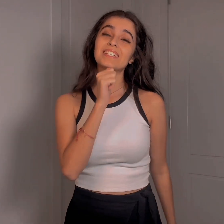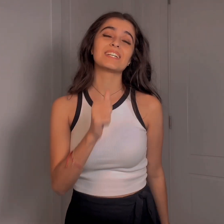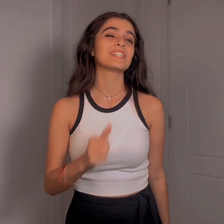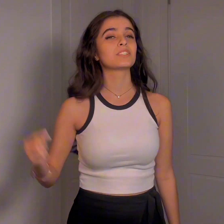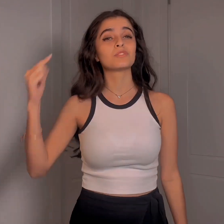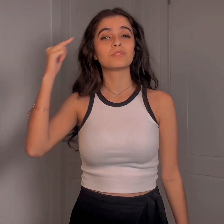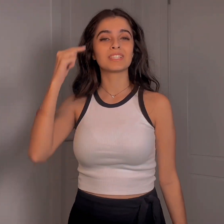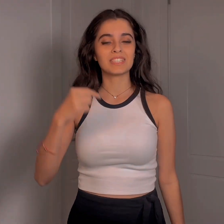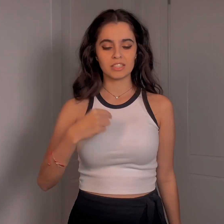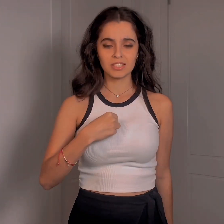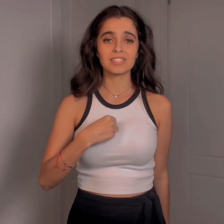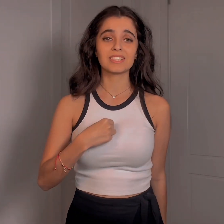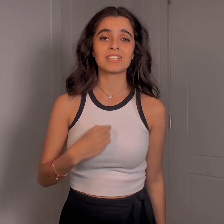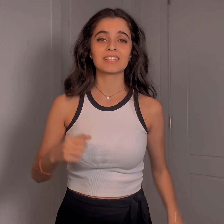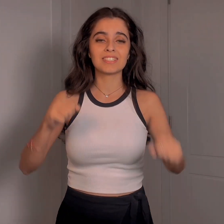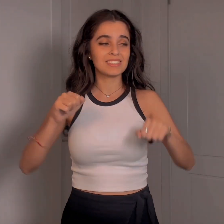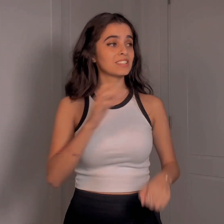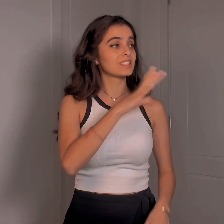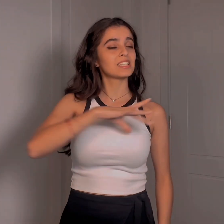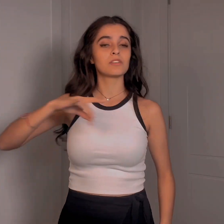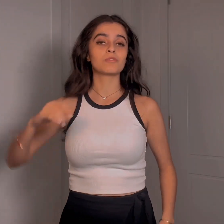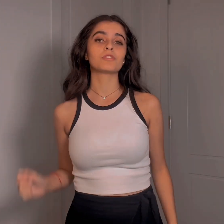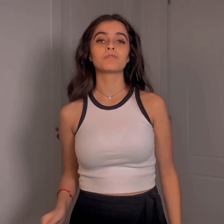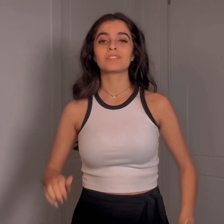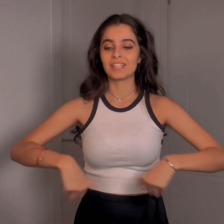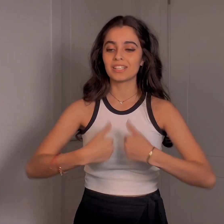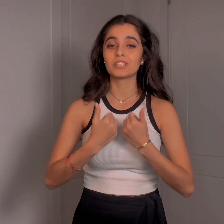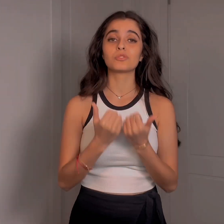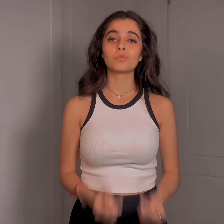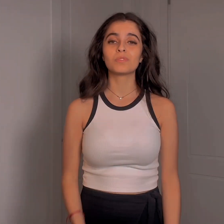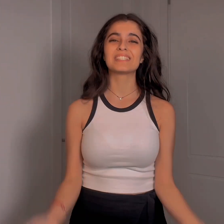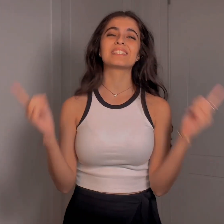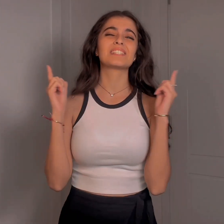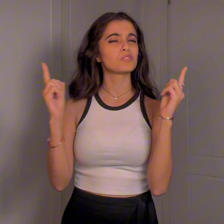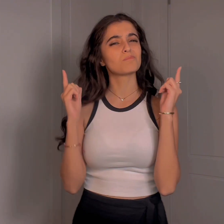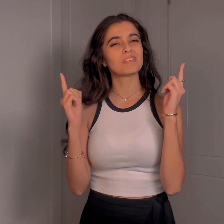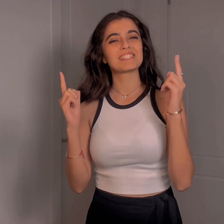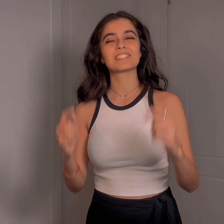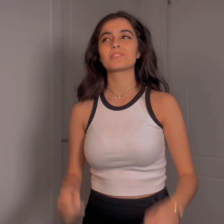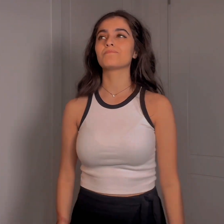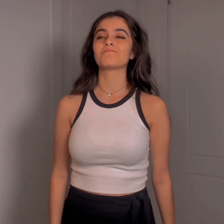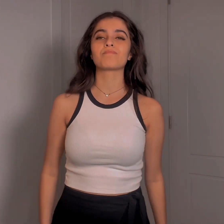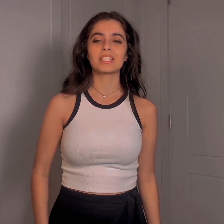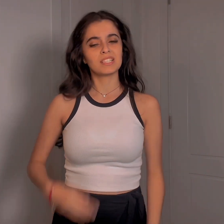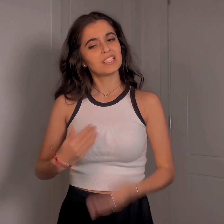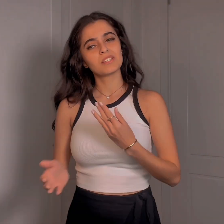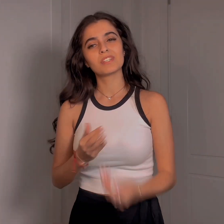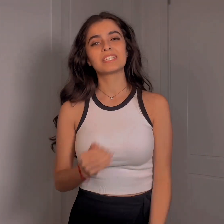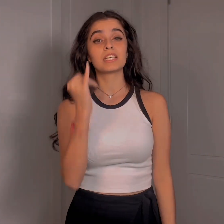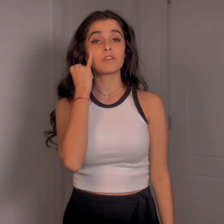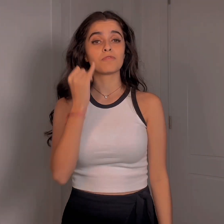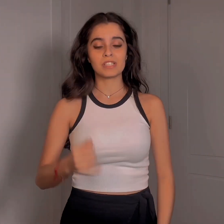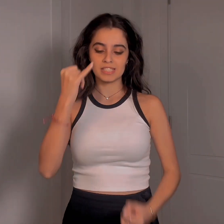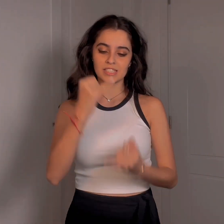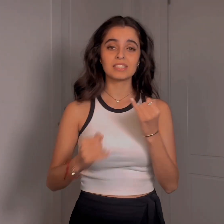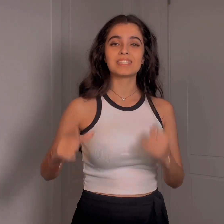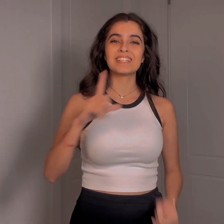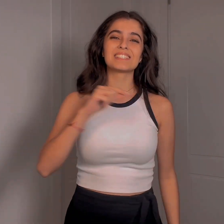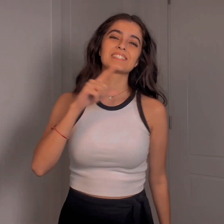I don't think that I could ever find a way to spend it, even if it's the last